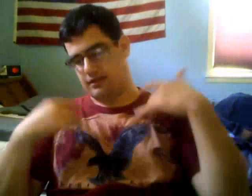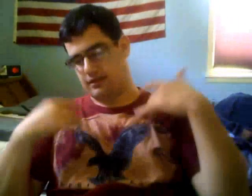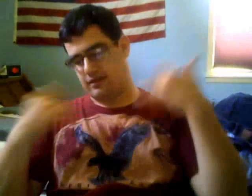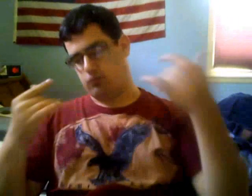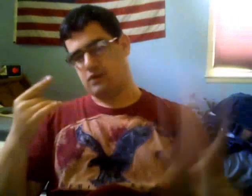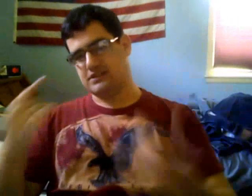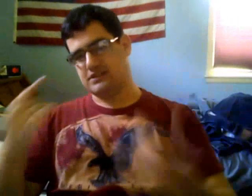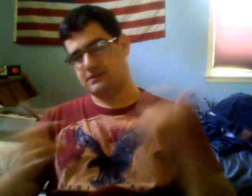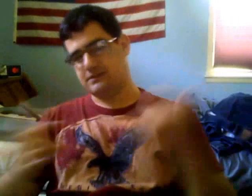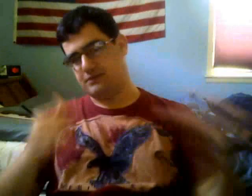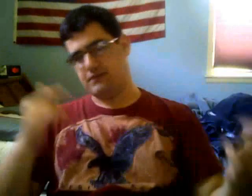they wanted him to be